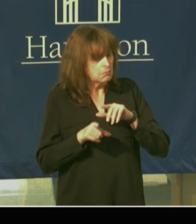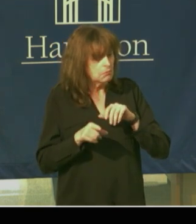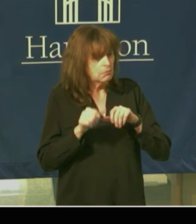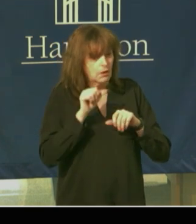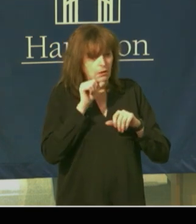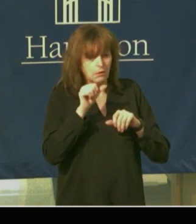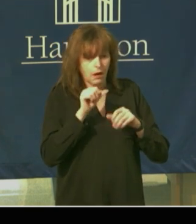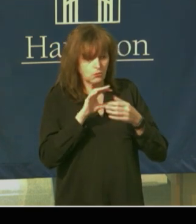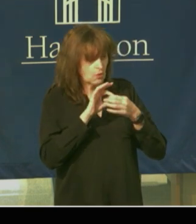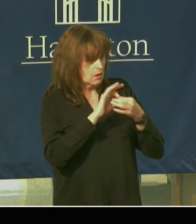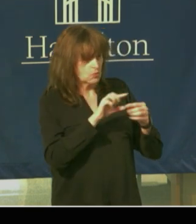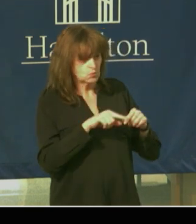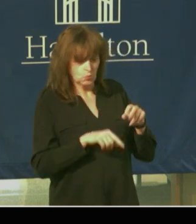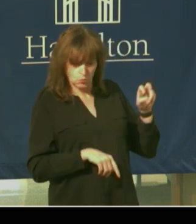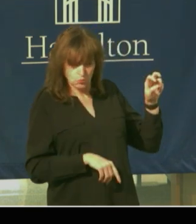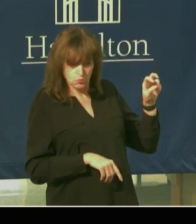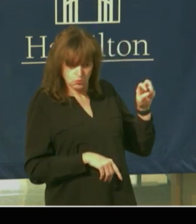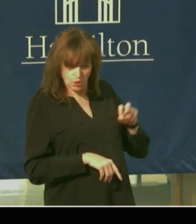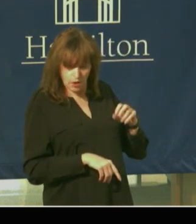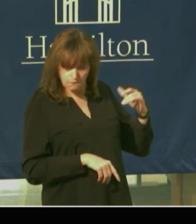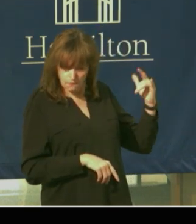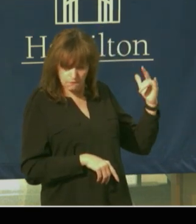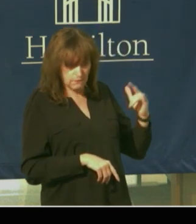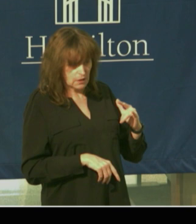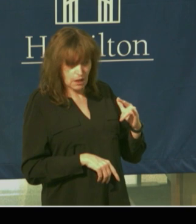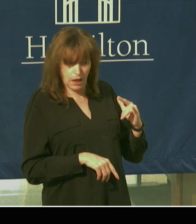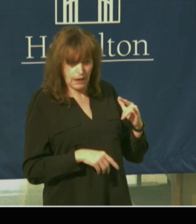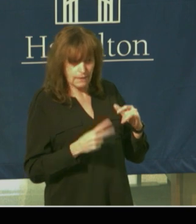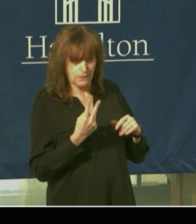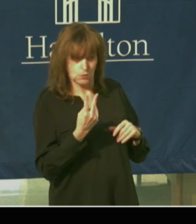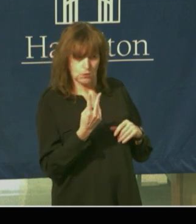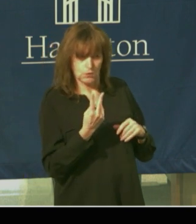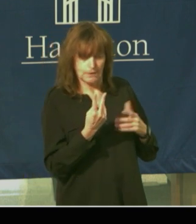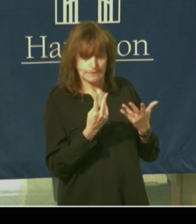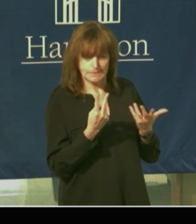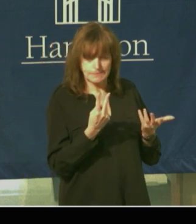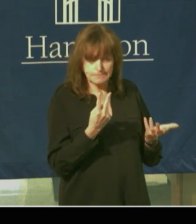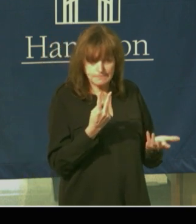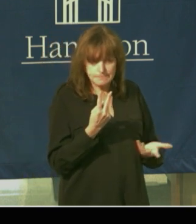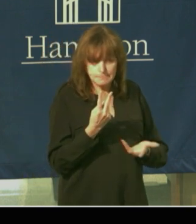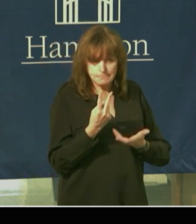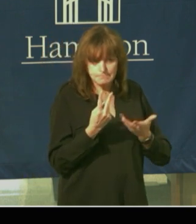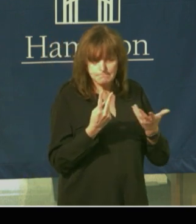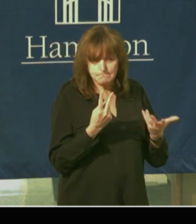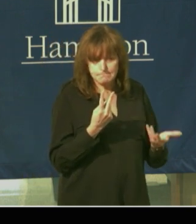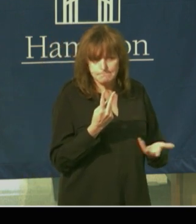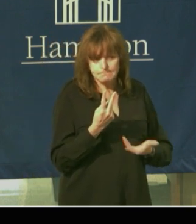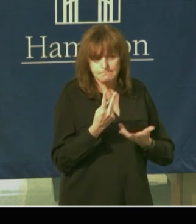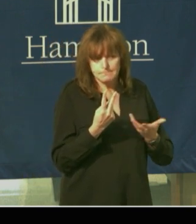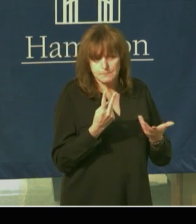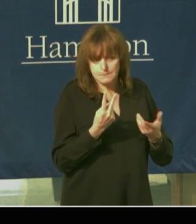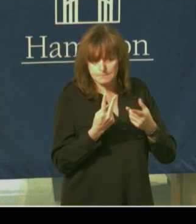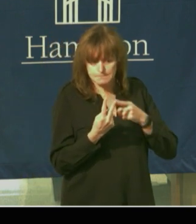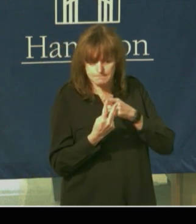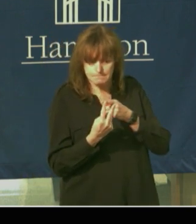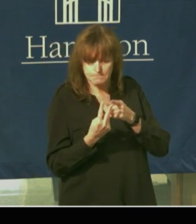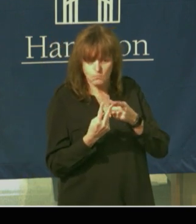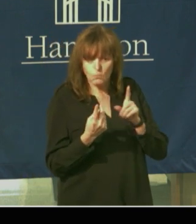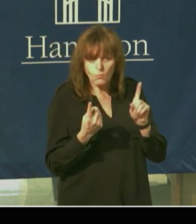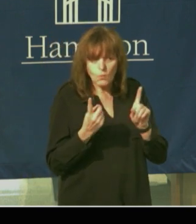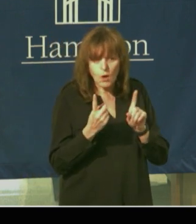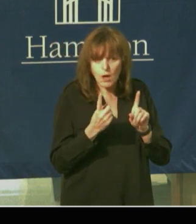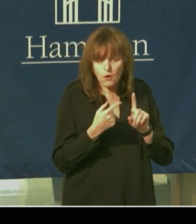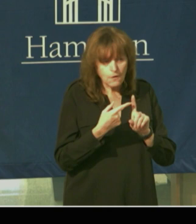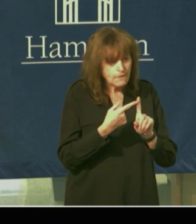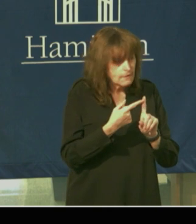don't indicate any kind of obvious, which would suggest that we have what we would describe